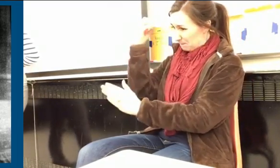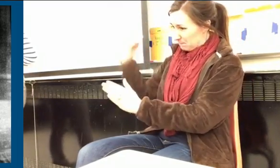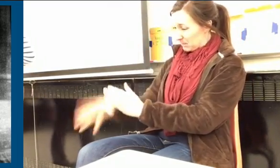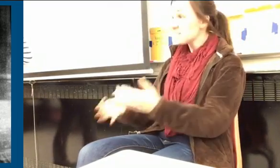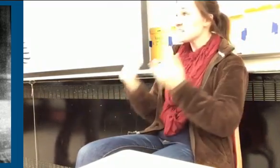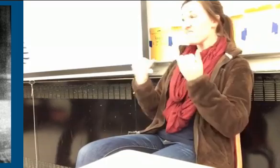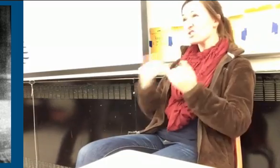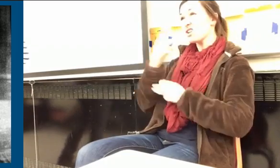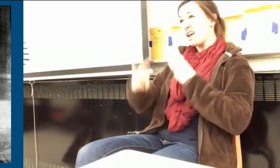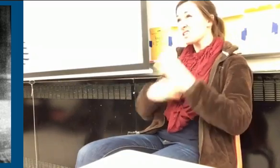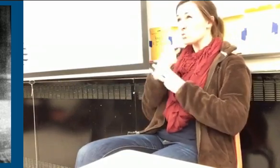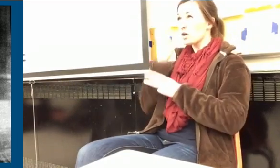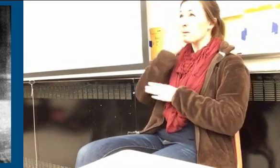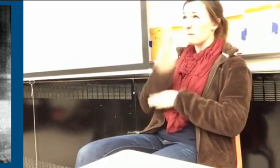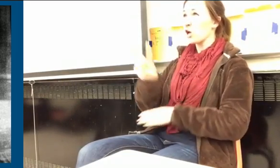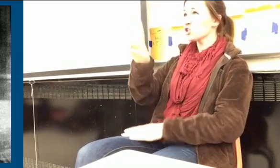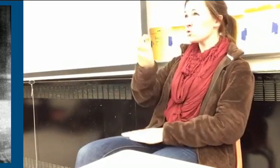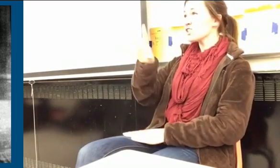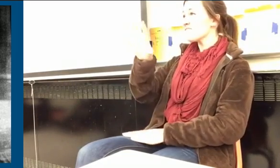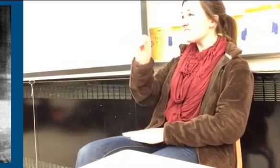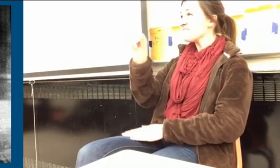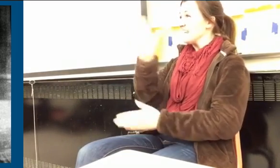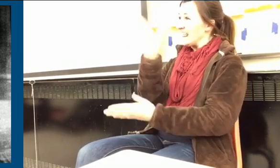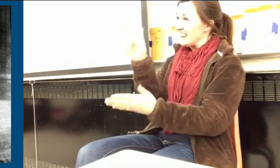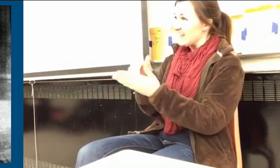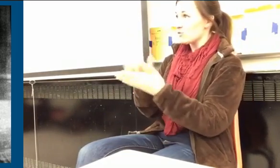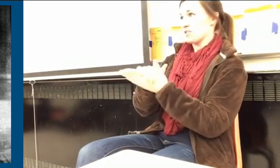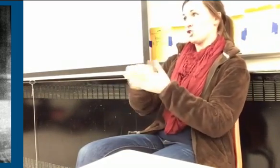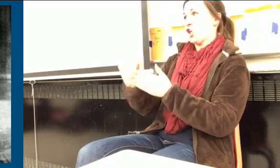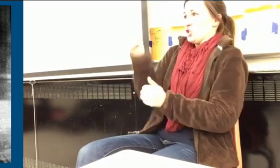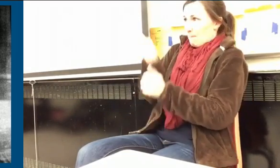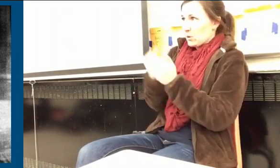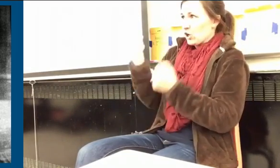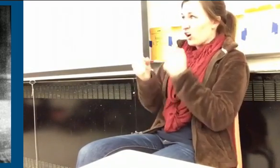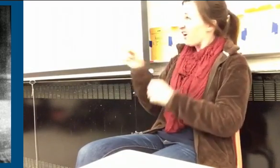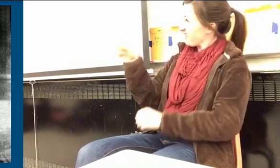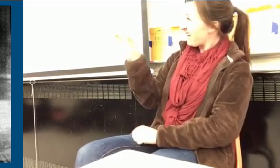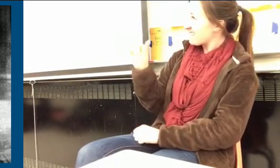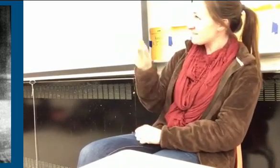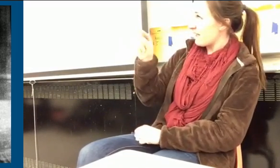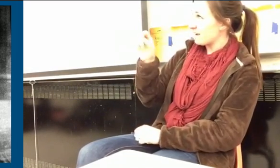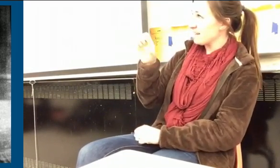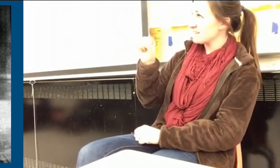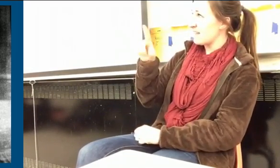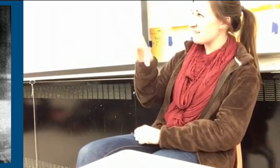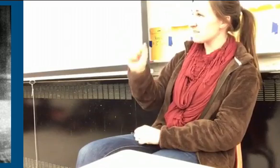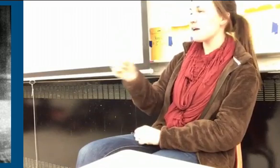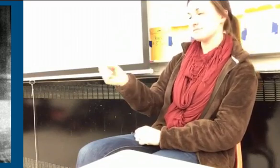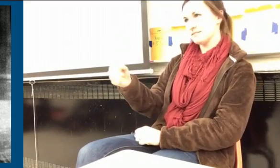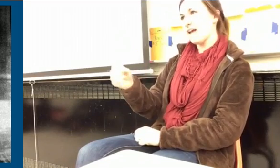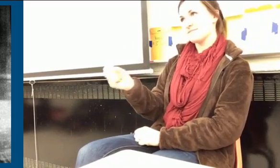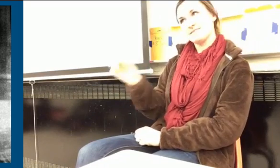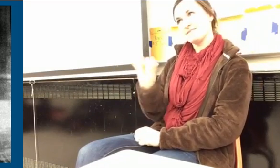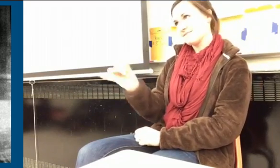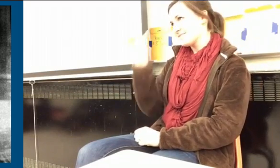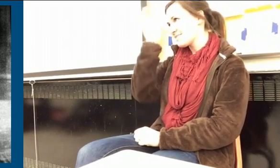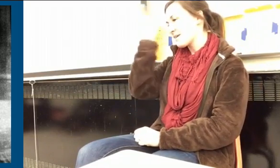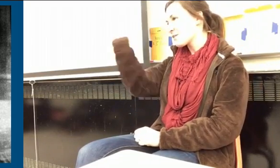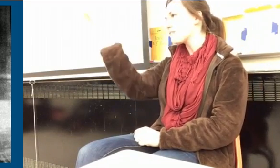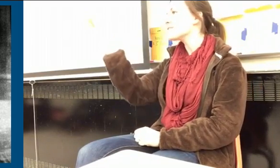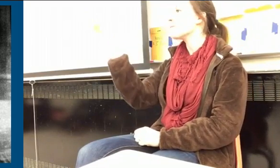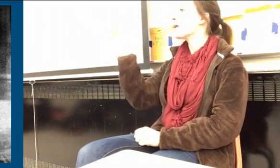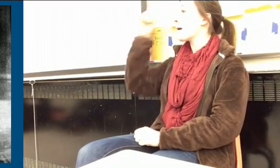today's world, it's about $250,000 a car. Like a Tesla. It's like a Tesla, yes. Now,